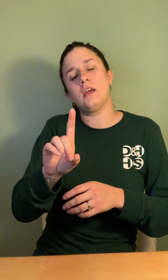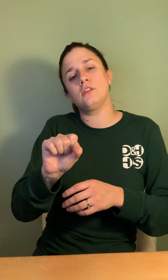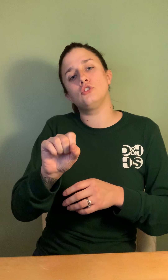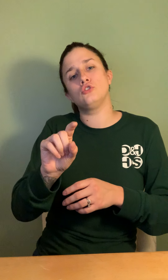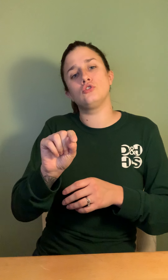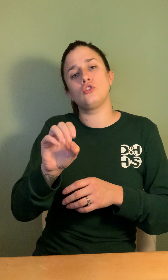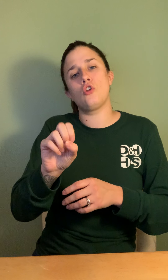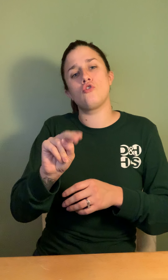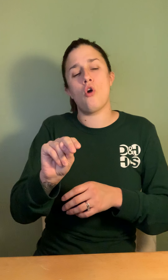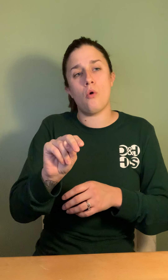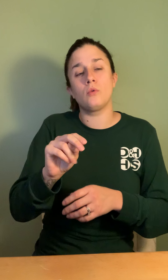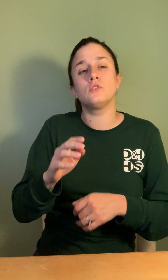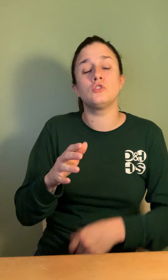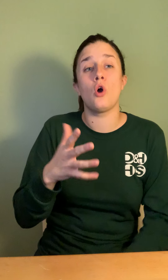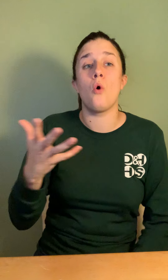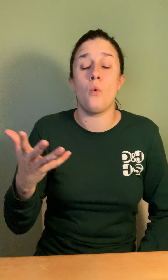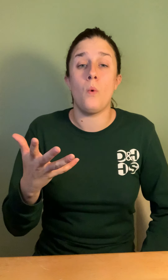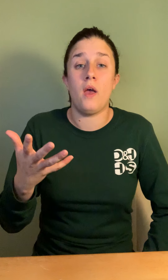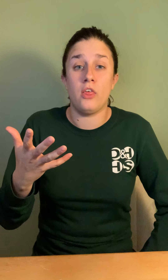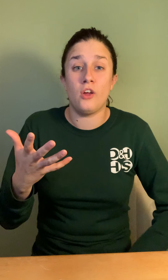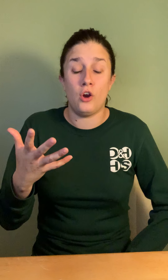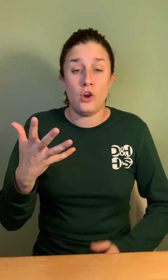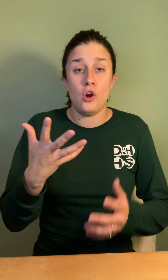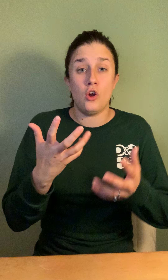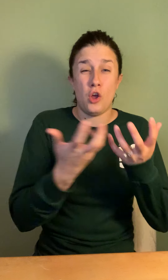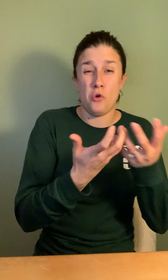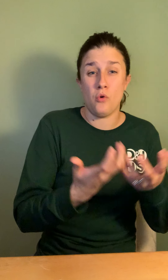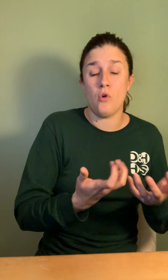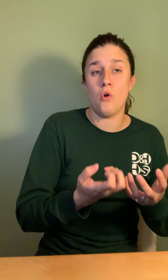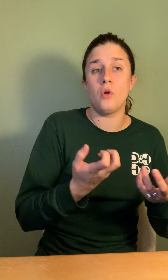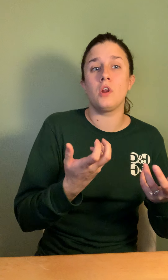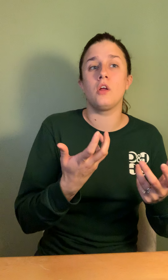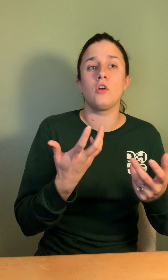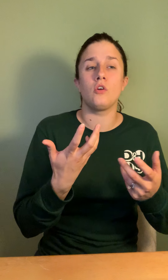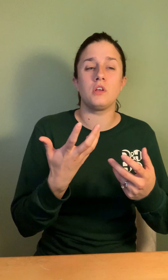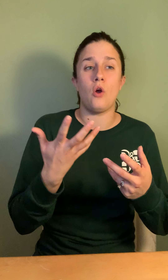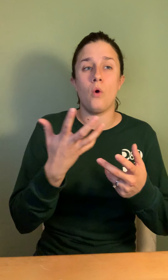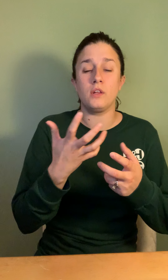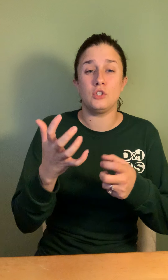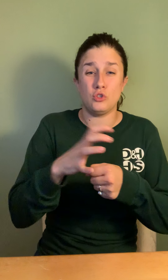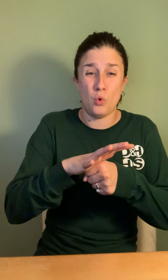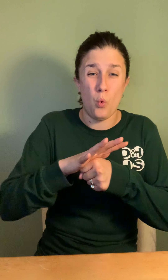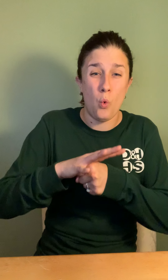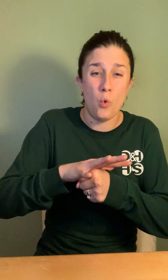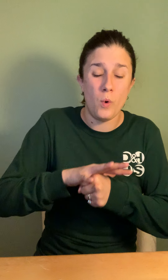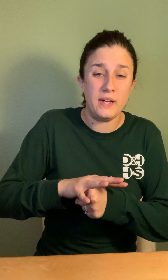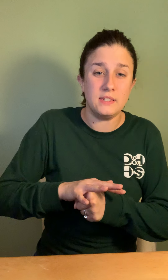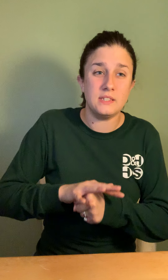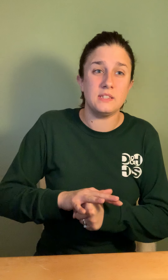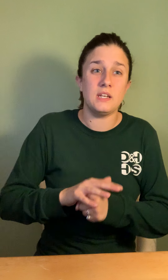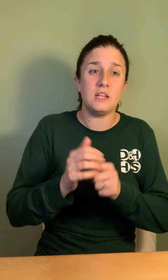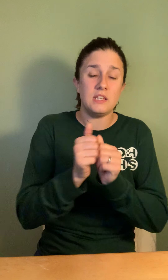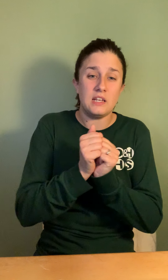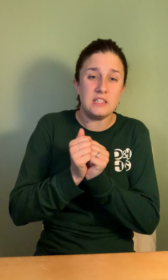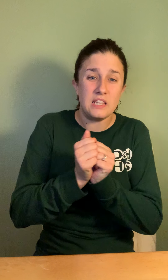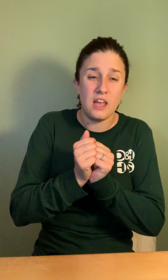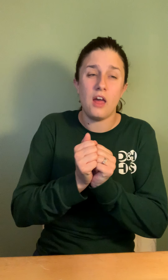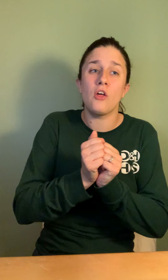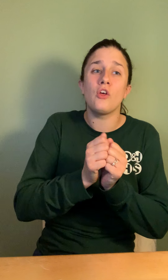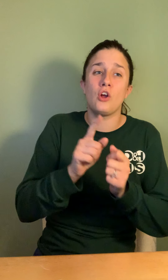the granite into sediments and then squeezing the sediments back together, you've converted your